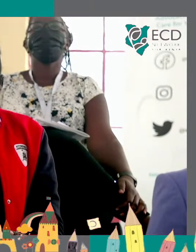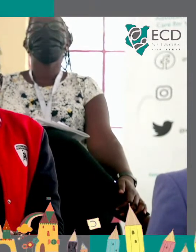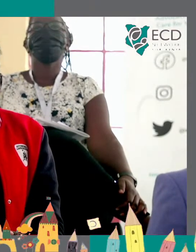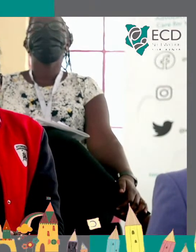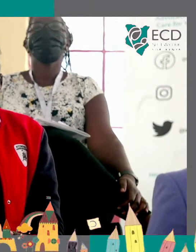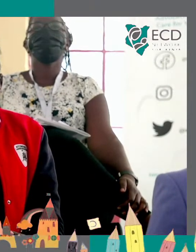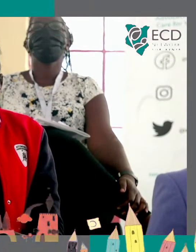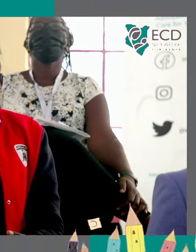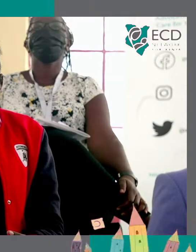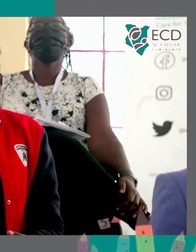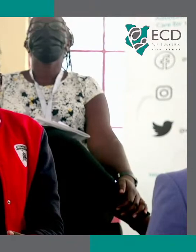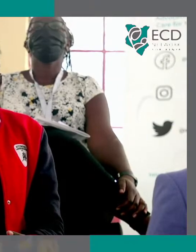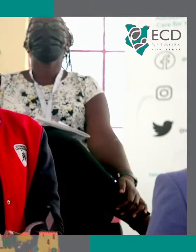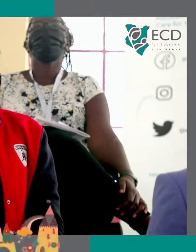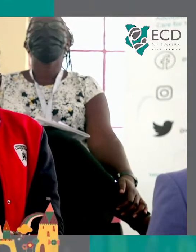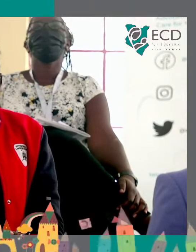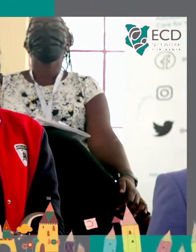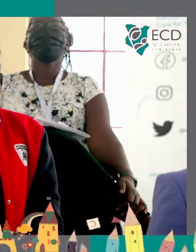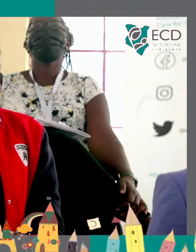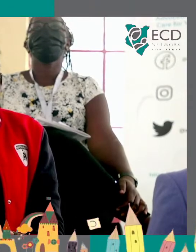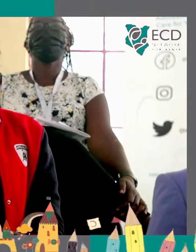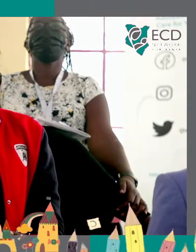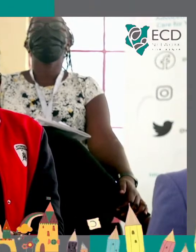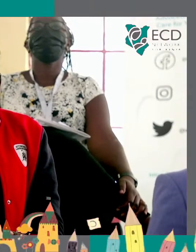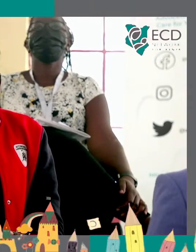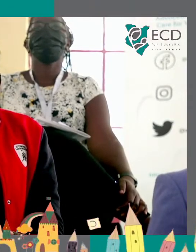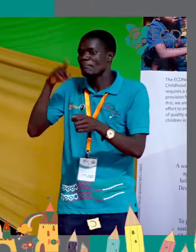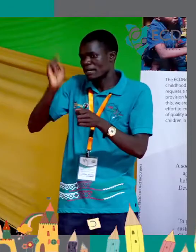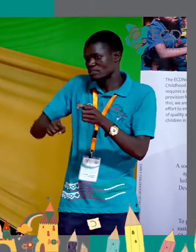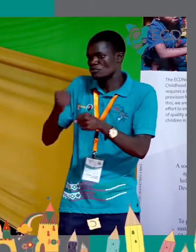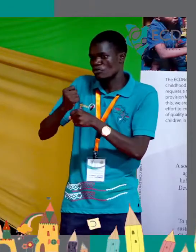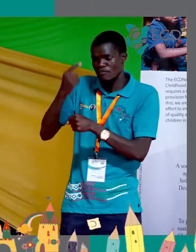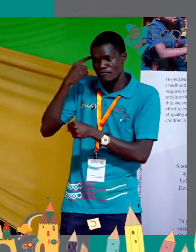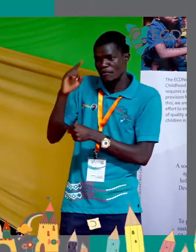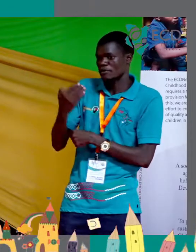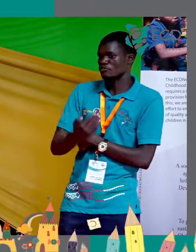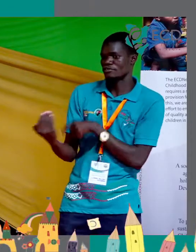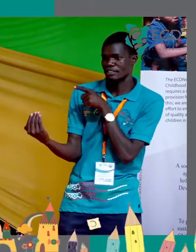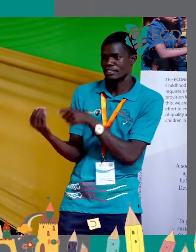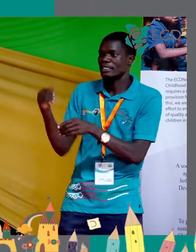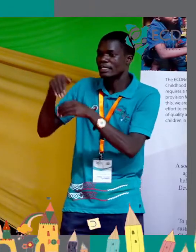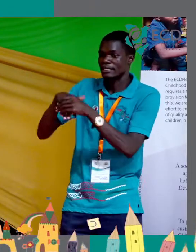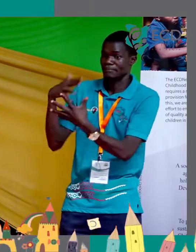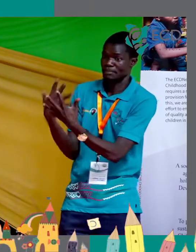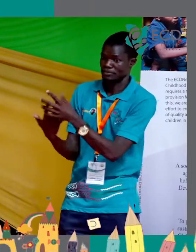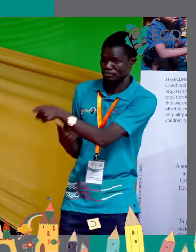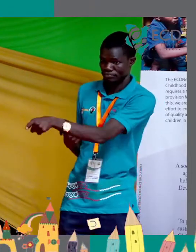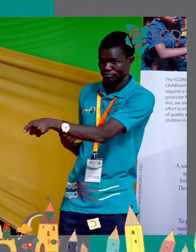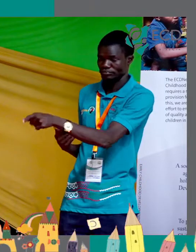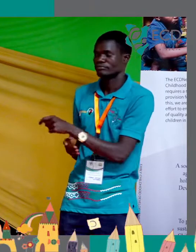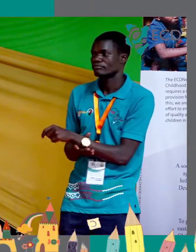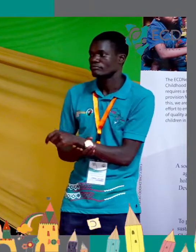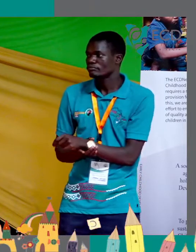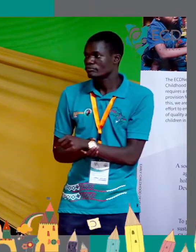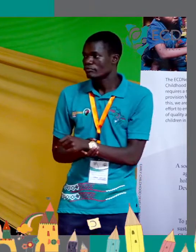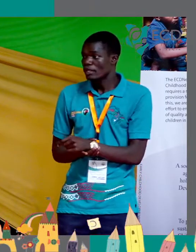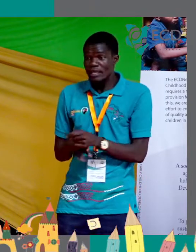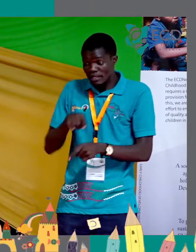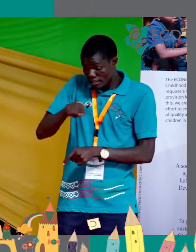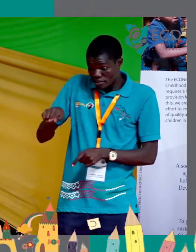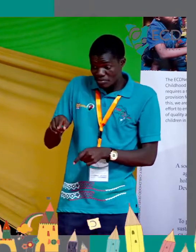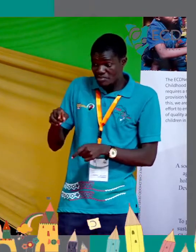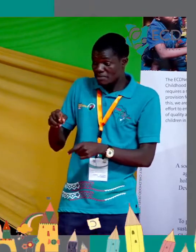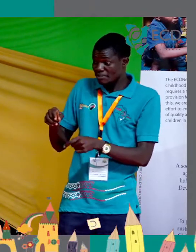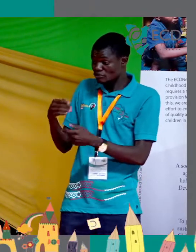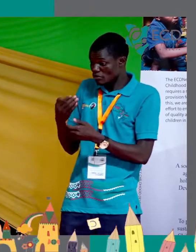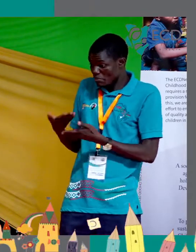be provided for in terms of budgetary allocation, and the children will now have their space. They will not be there